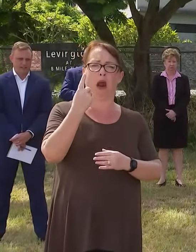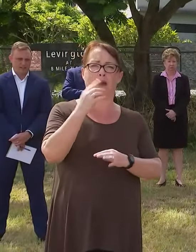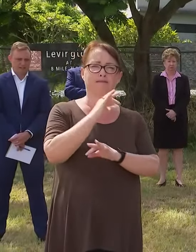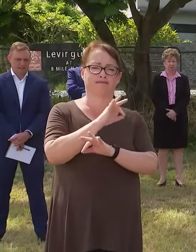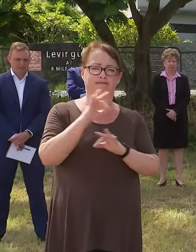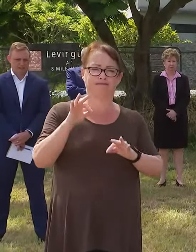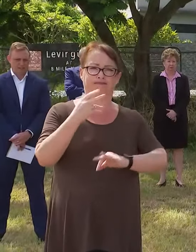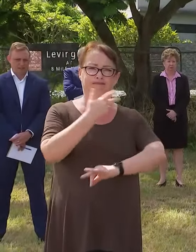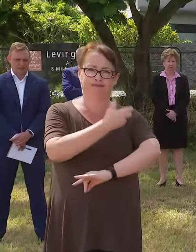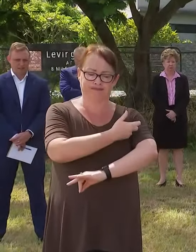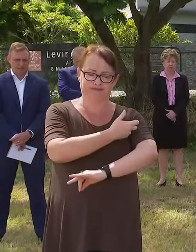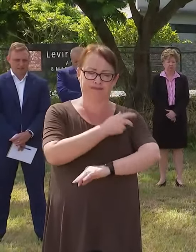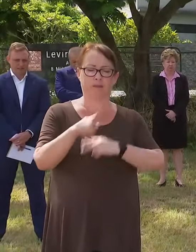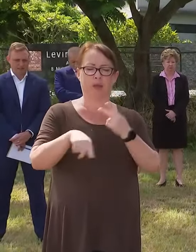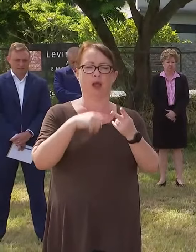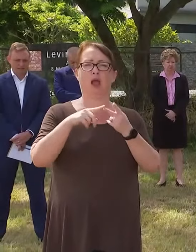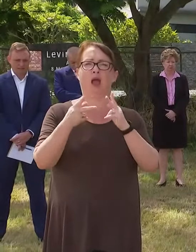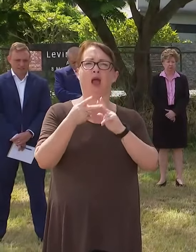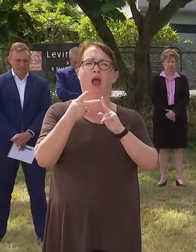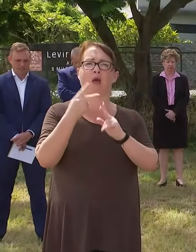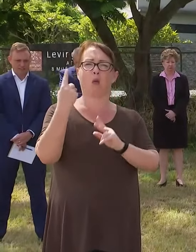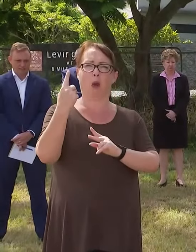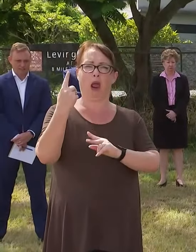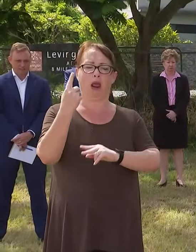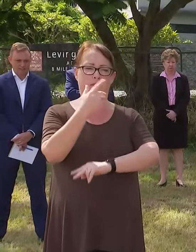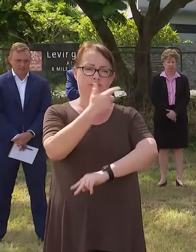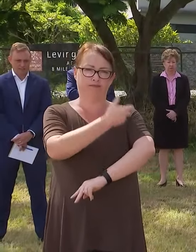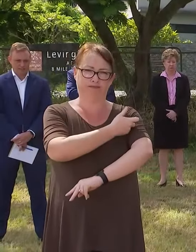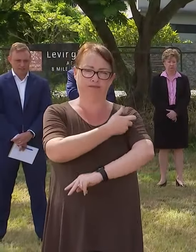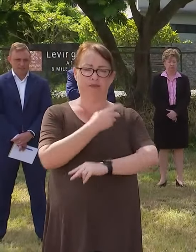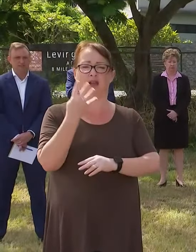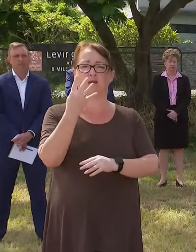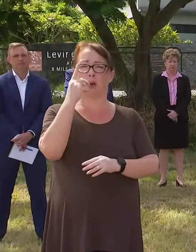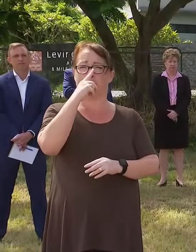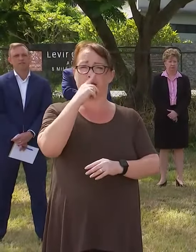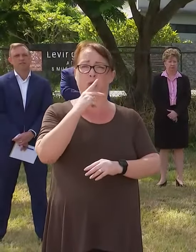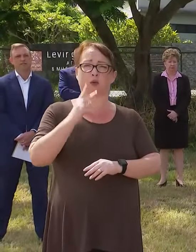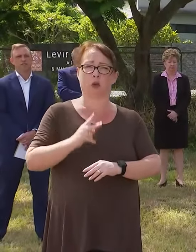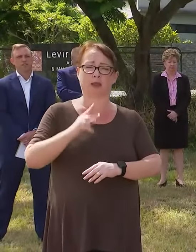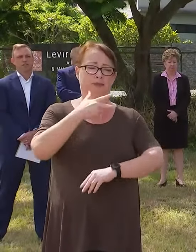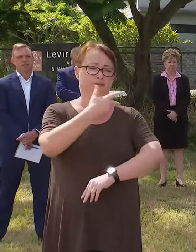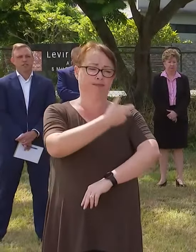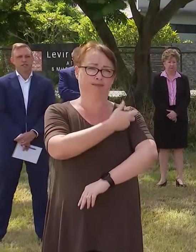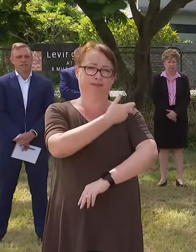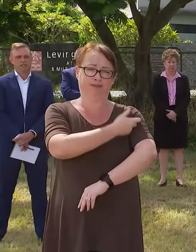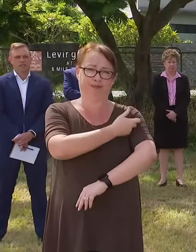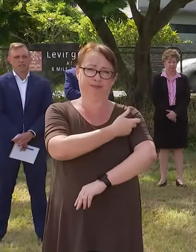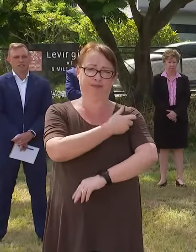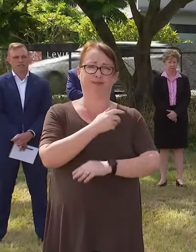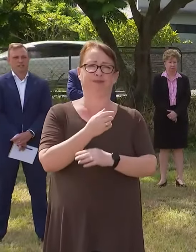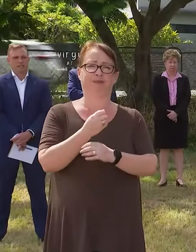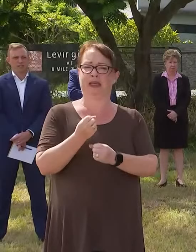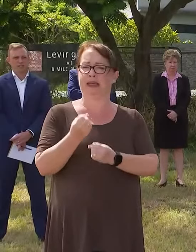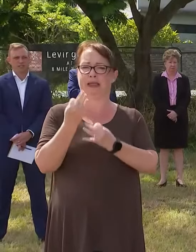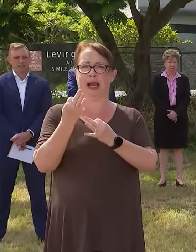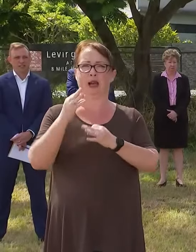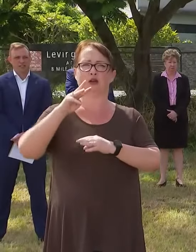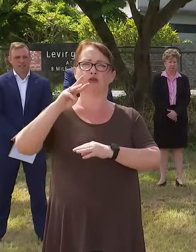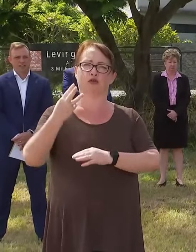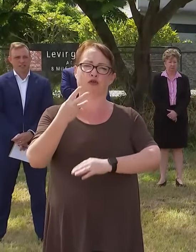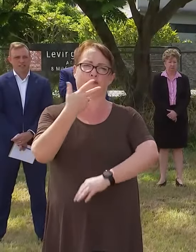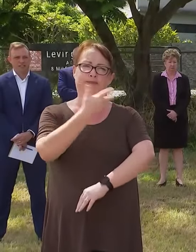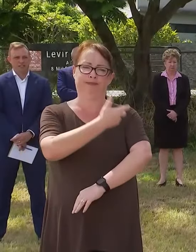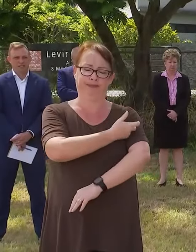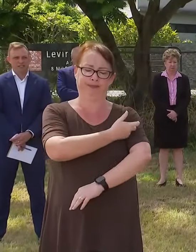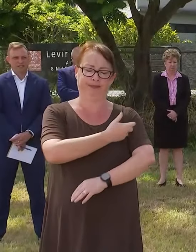vaccinated, one had received one dose of vaccine, four had received two doses of vaccine, and none had received the booster dose.